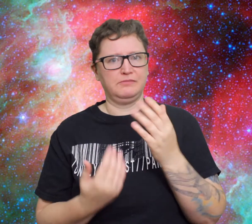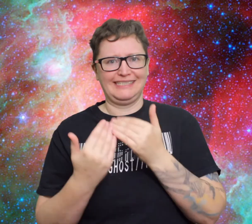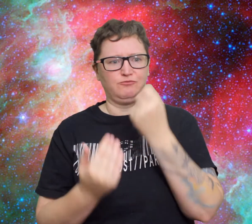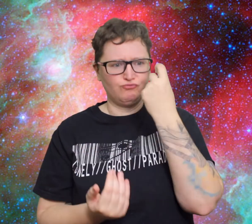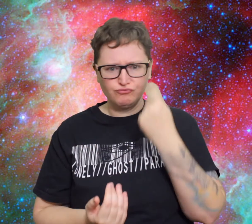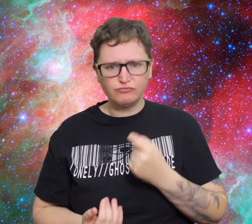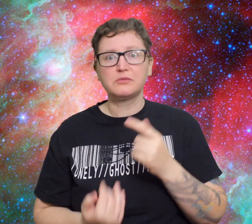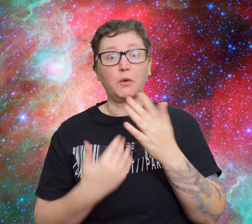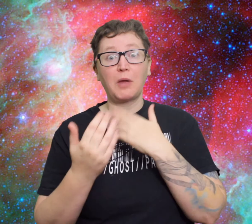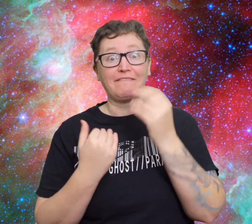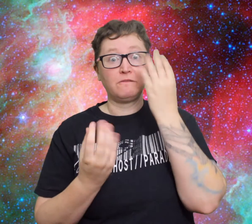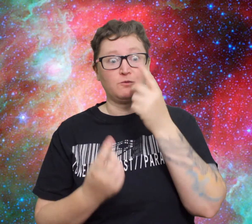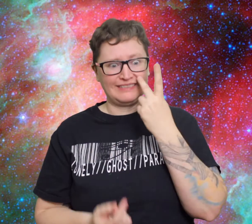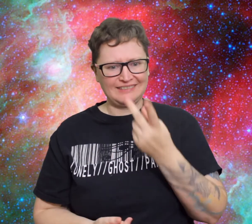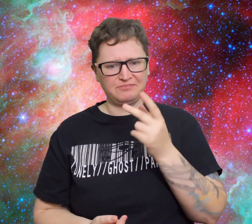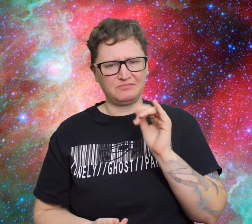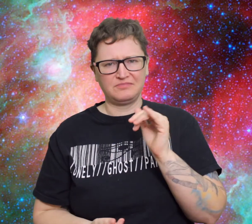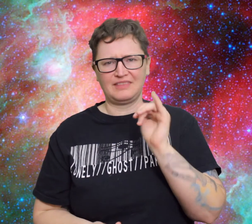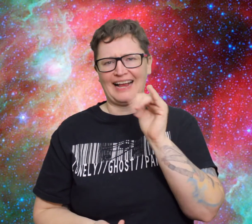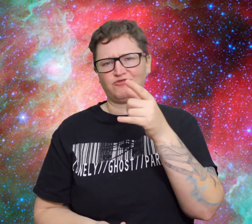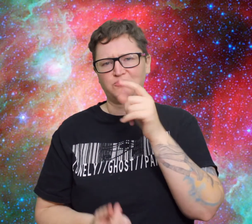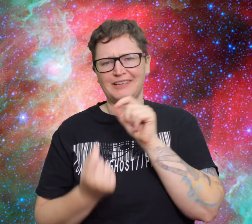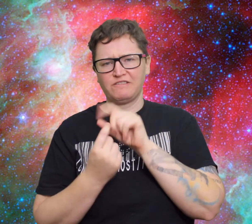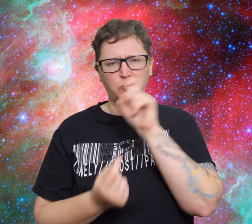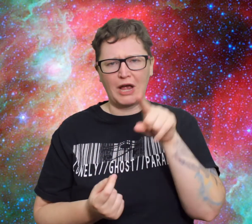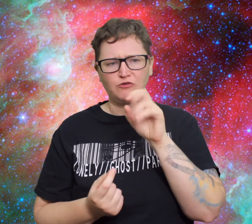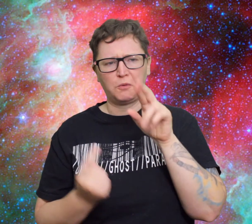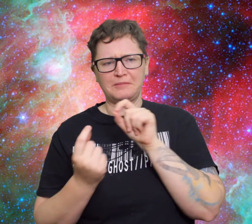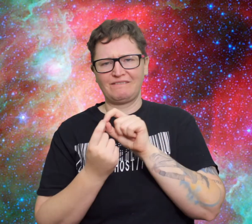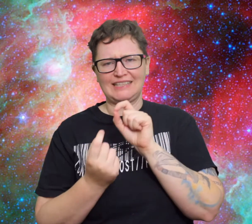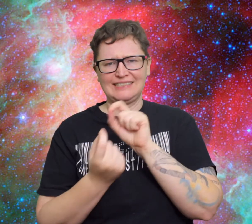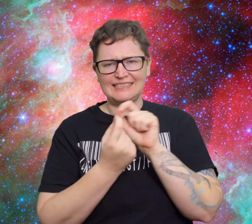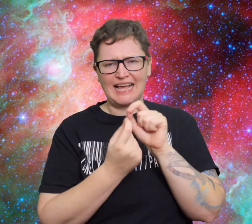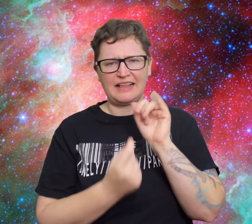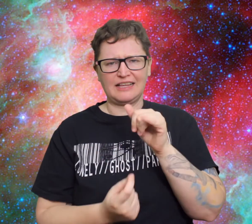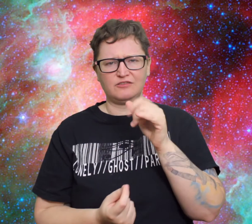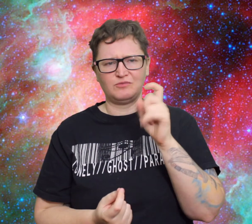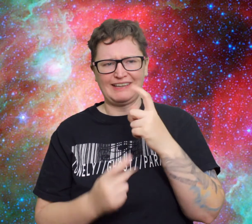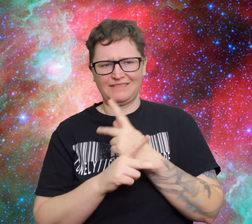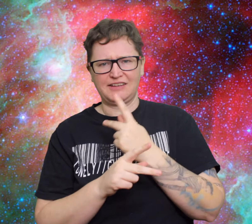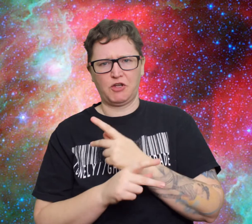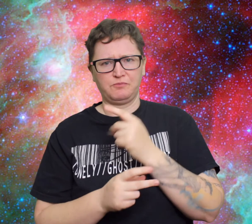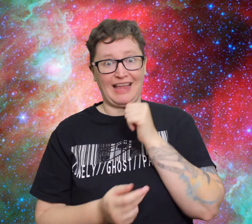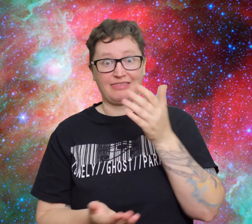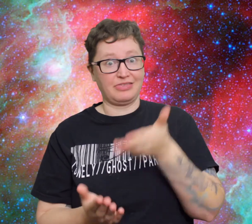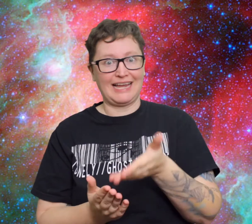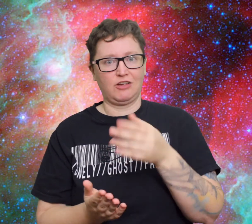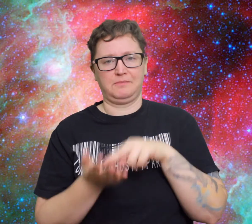very clear and easy to understand. Whatever you see, if you have any specific questions or anything, and it's